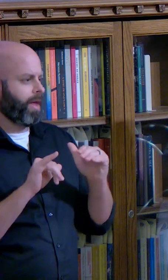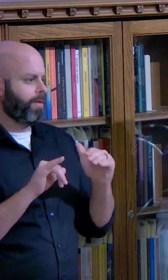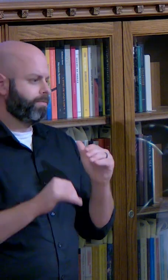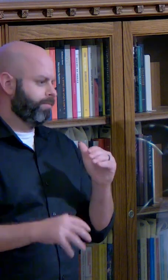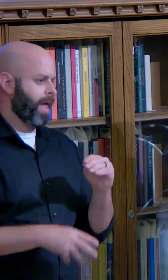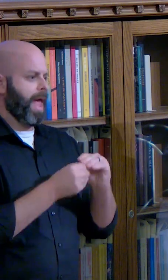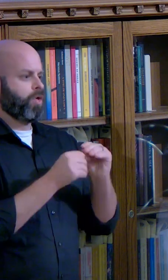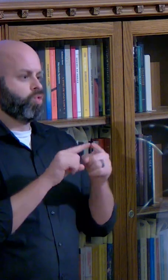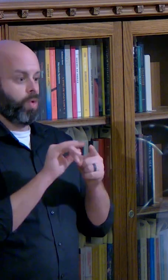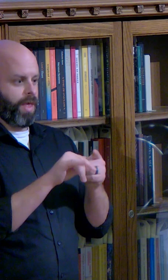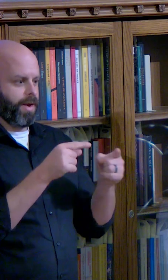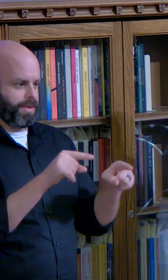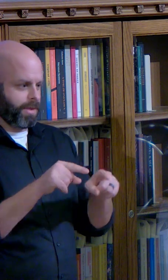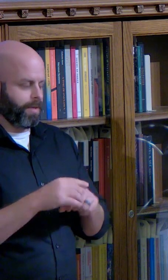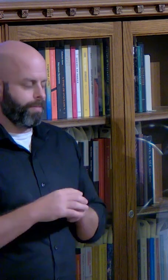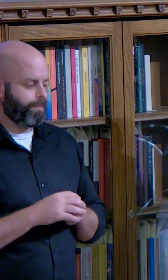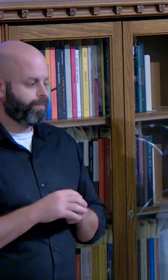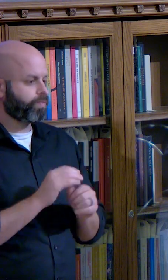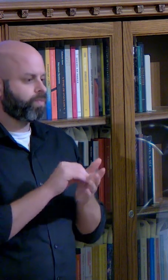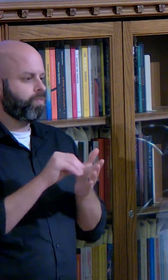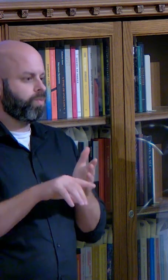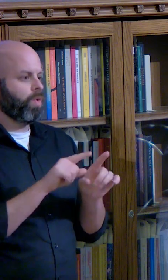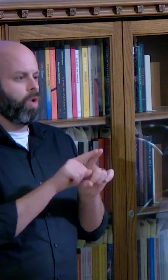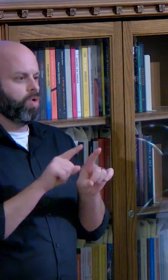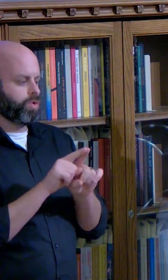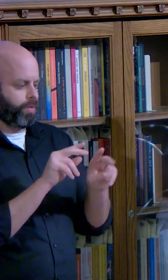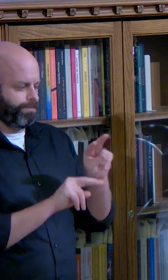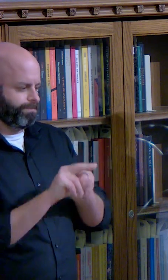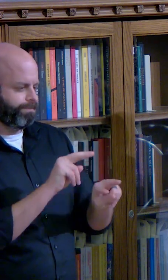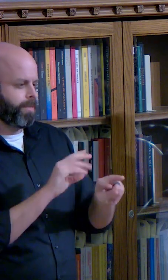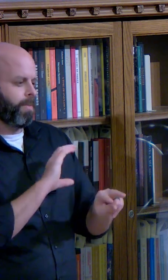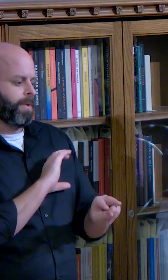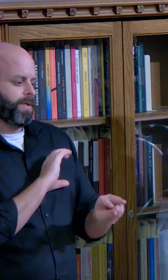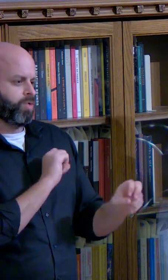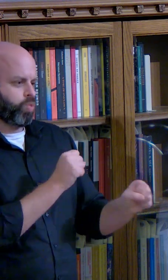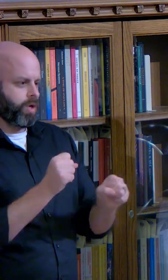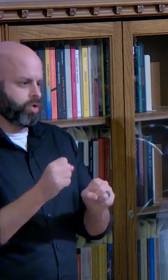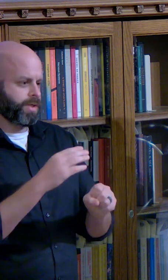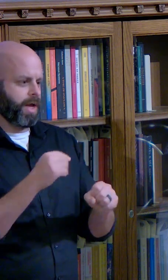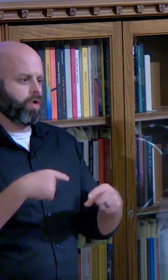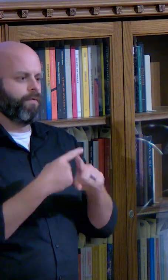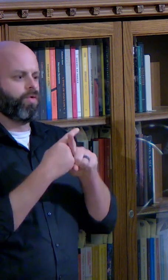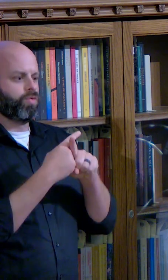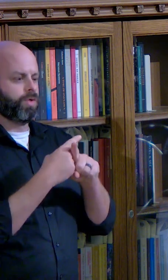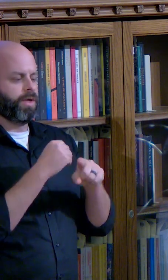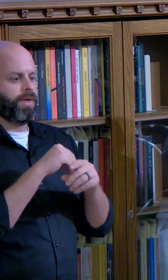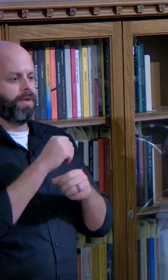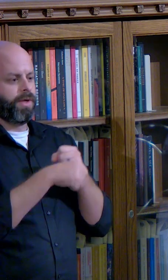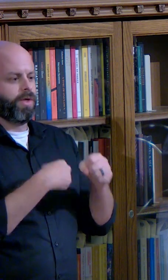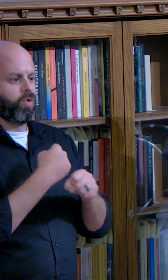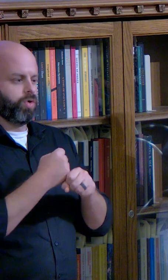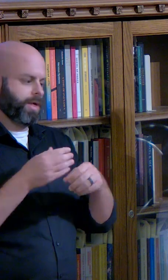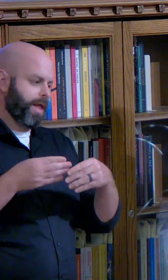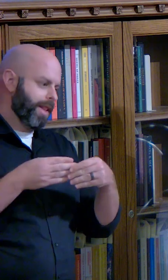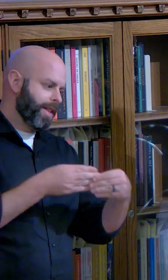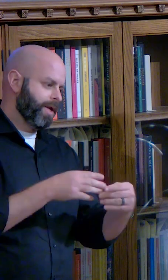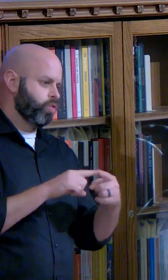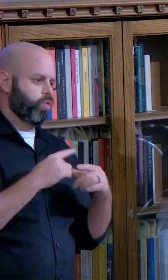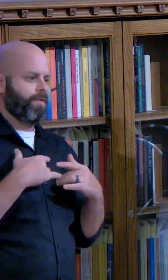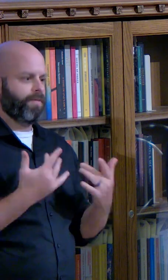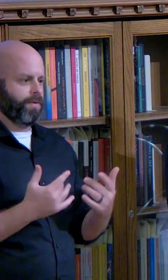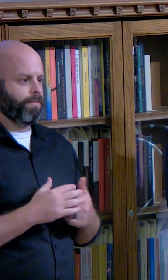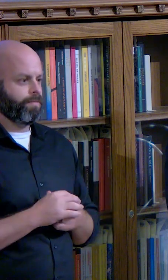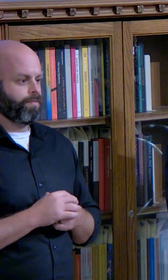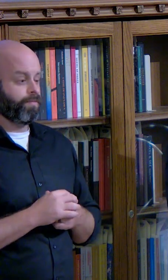incident students also investigate policing strategies and controversies in the Years leading up to the incident in